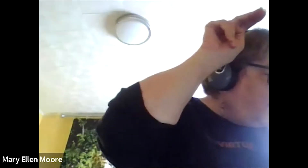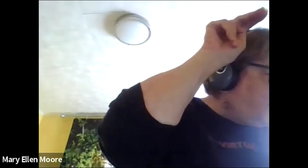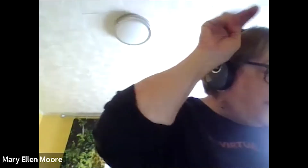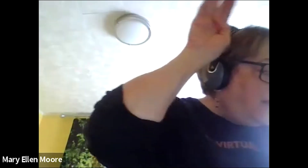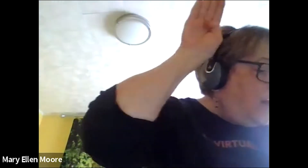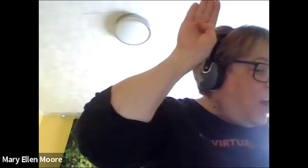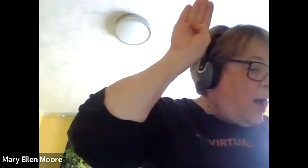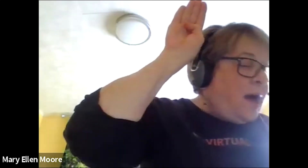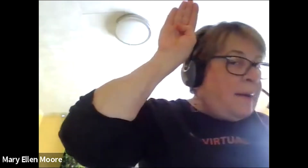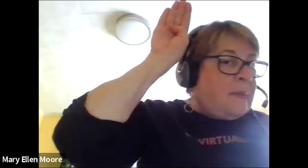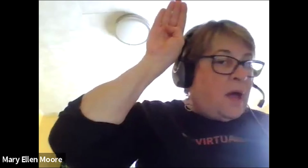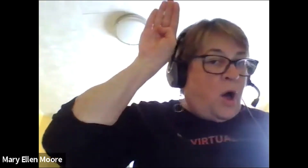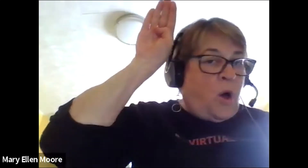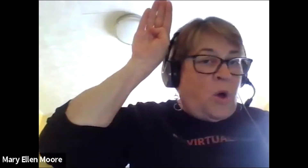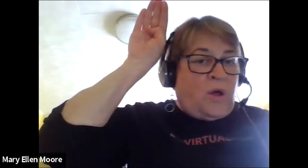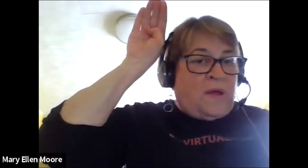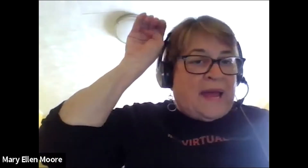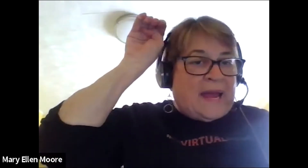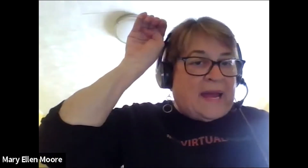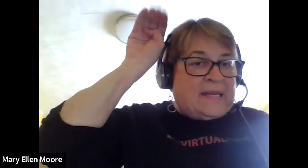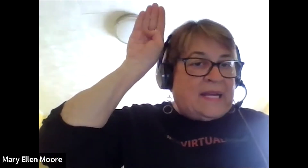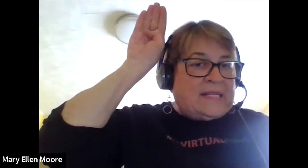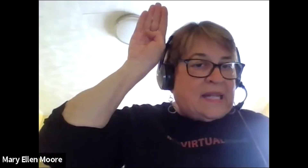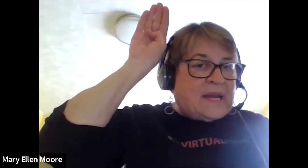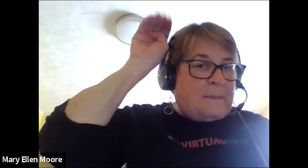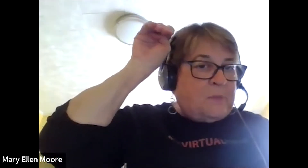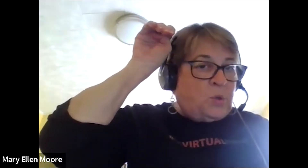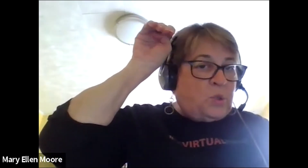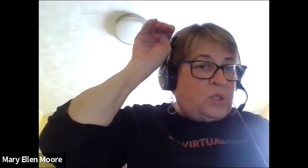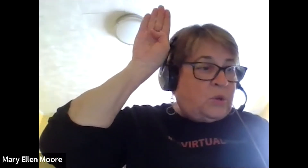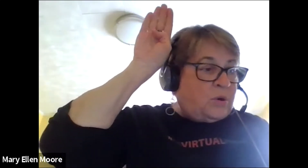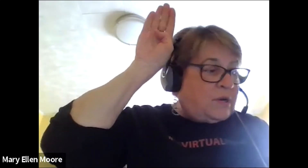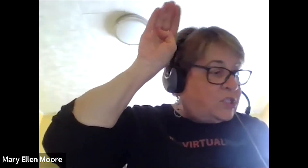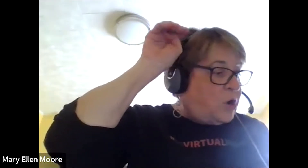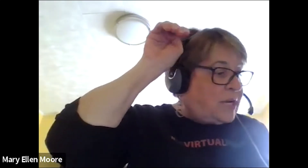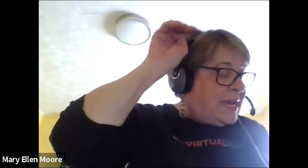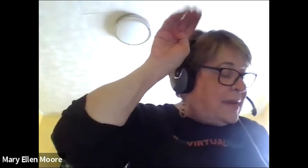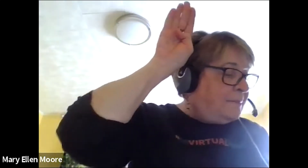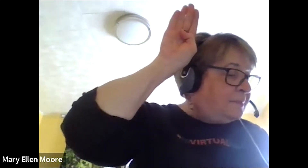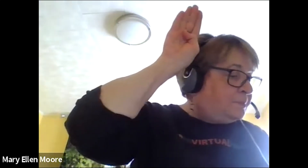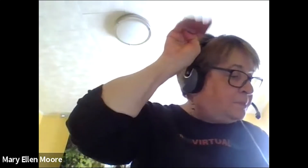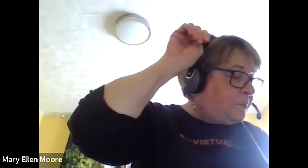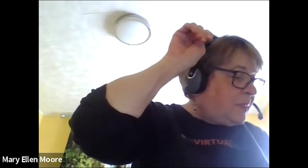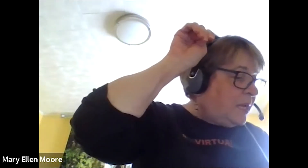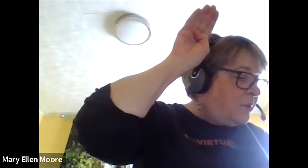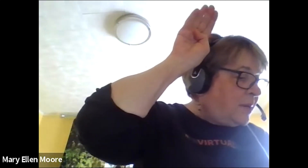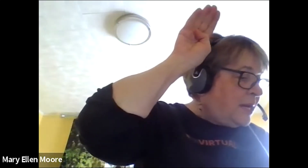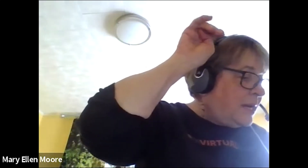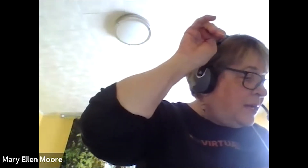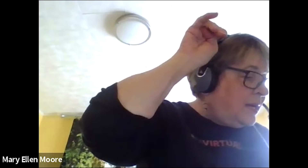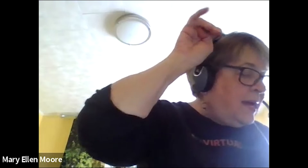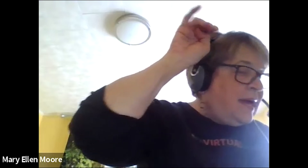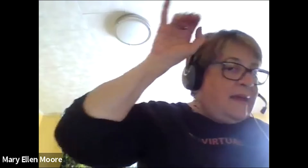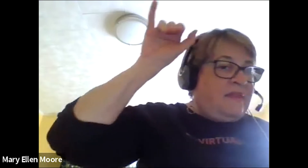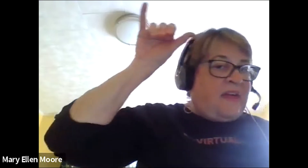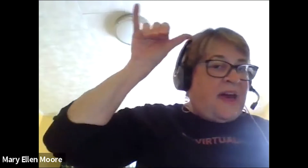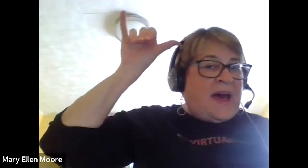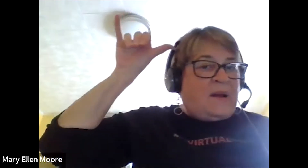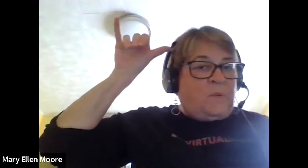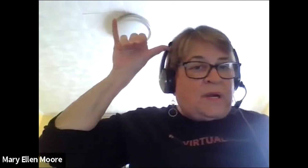right. A whole hand is like a mule or a donkey. Okay. Then we're going to